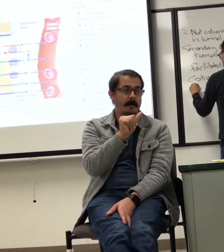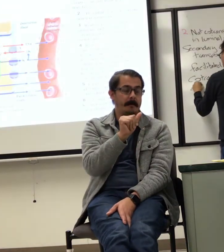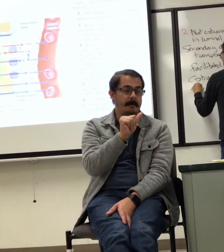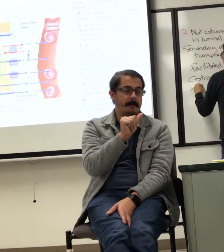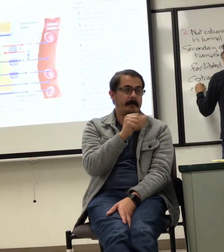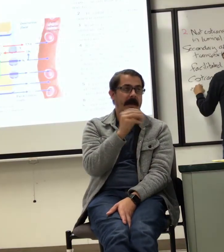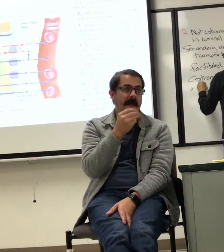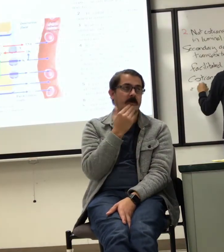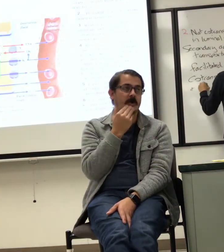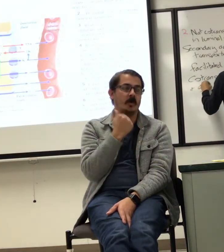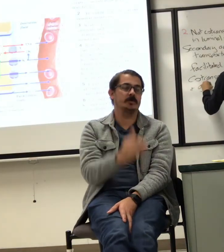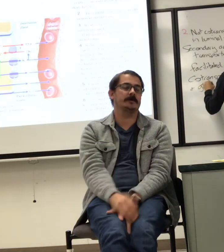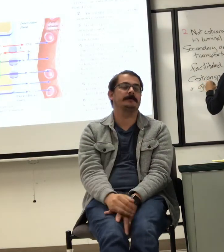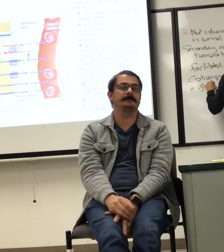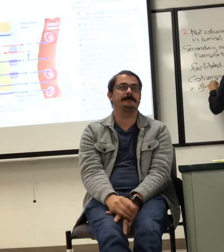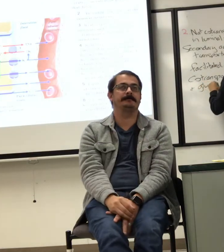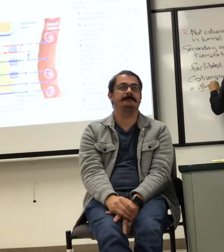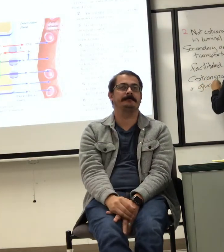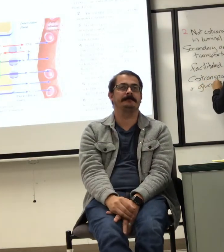and glucose,